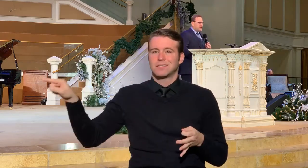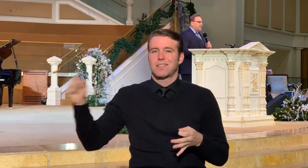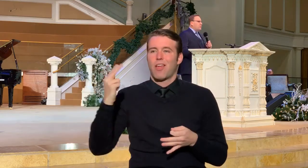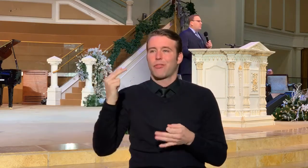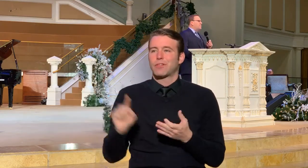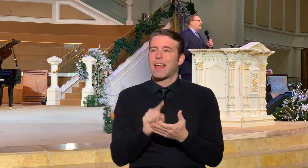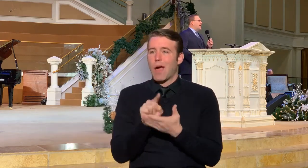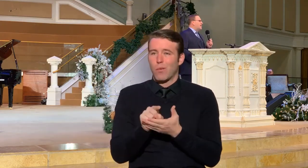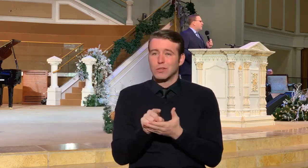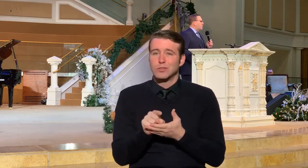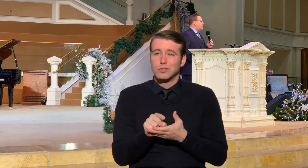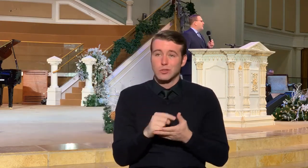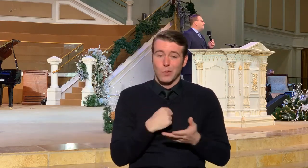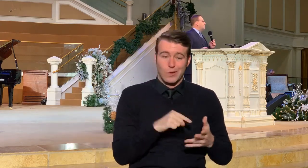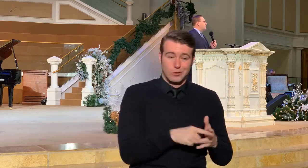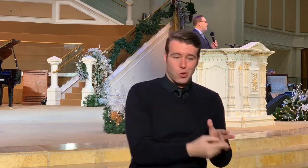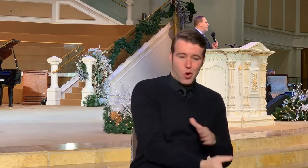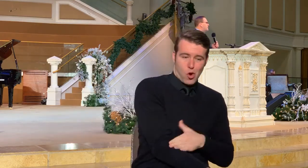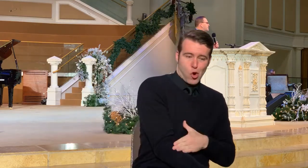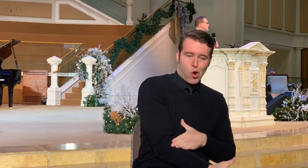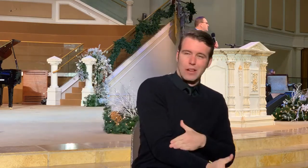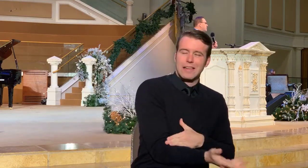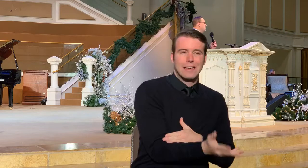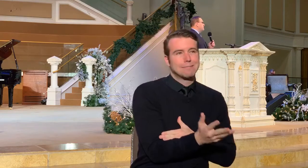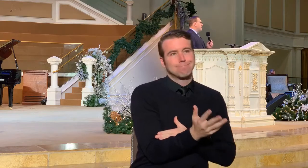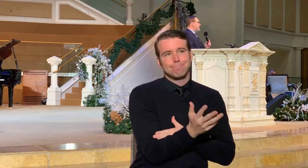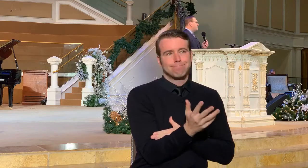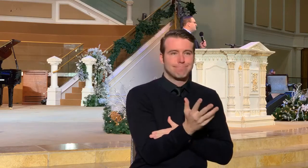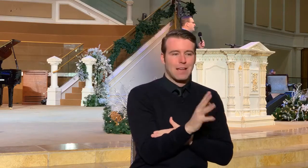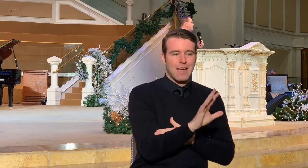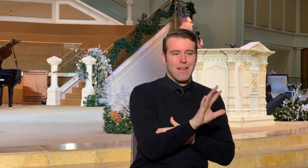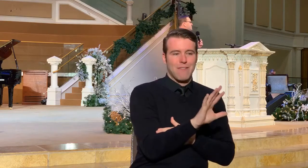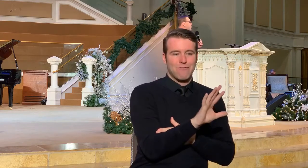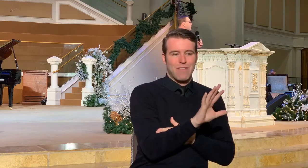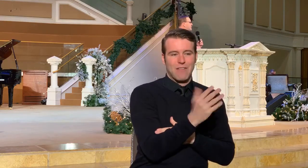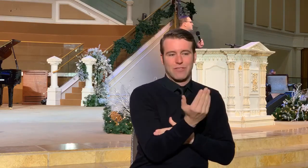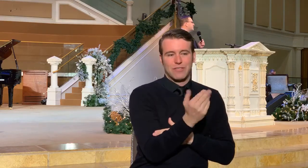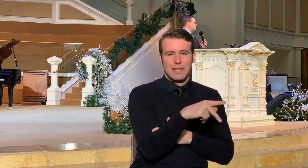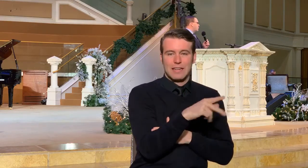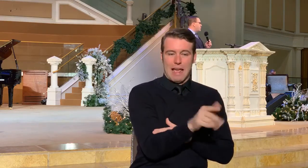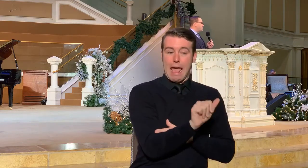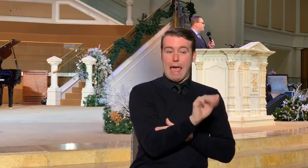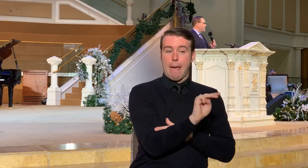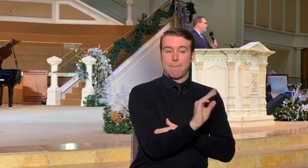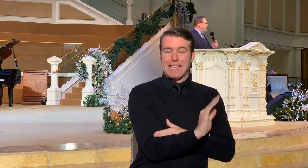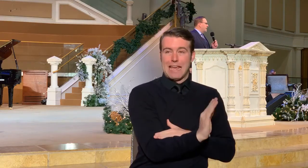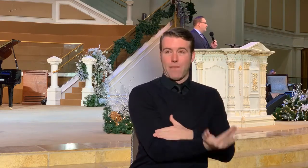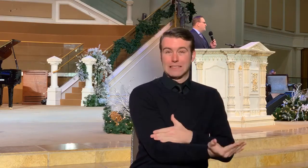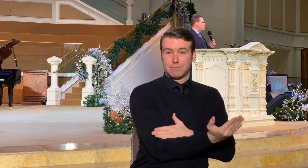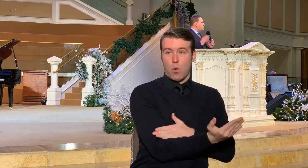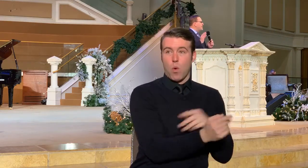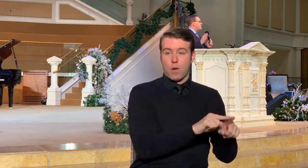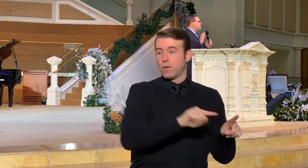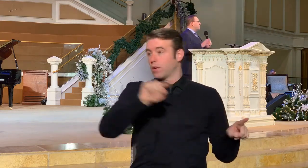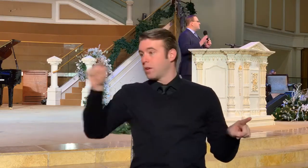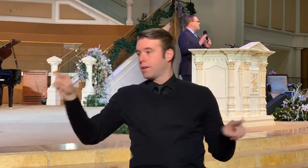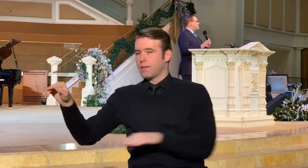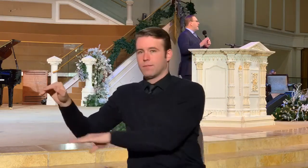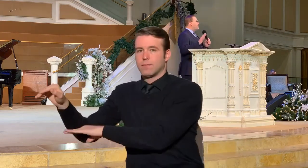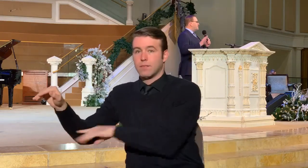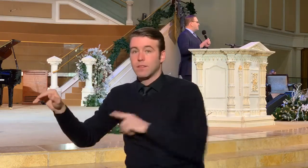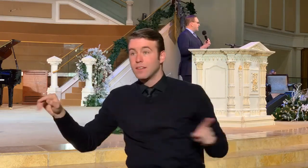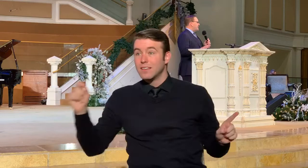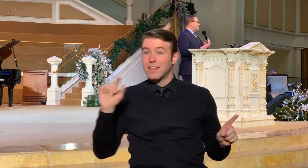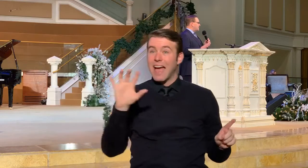and so we began early, about 5:15 or so here this morning. And if you've never preached